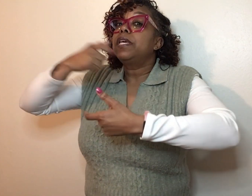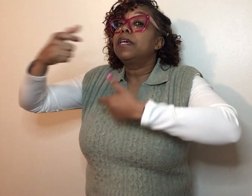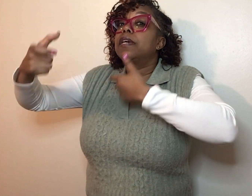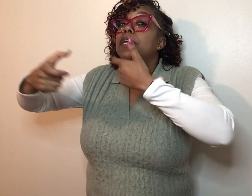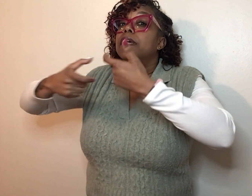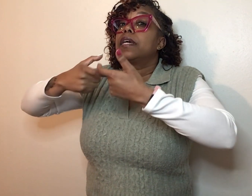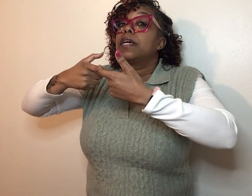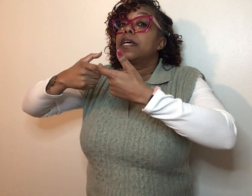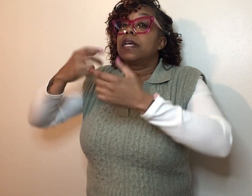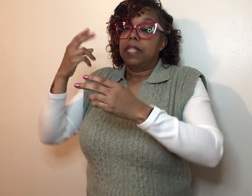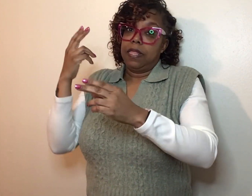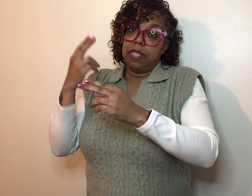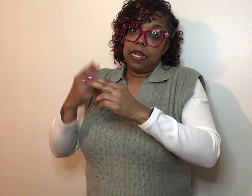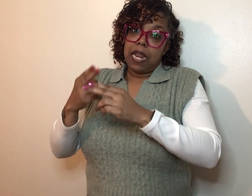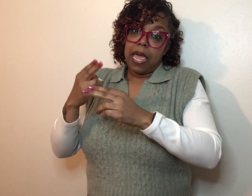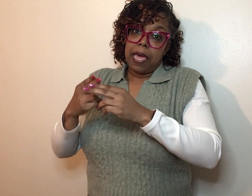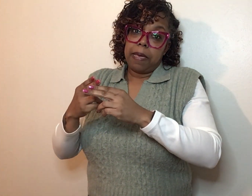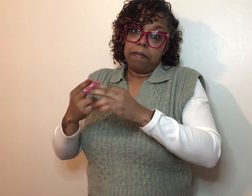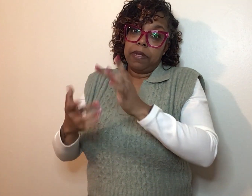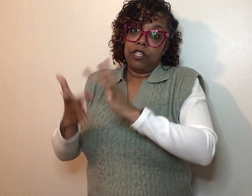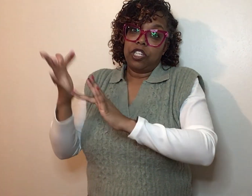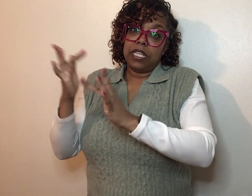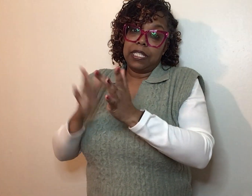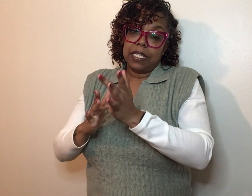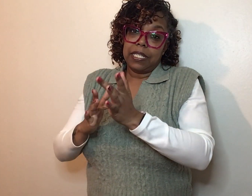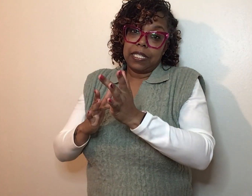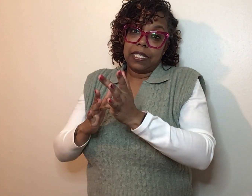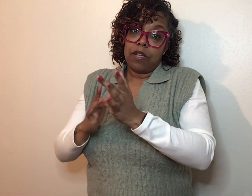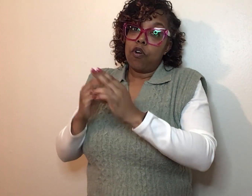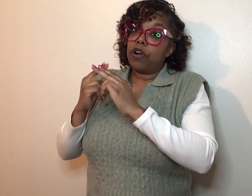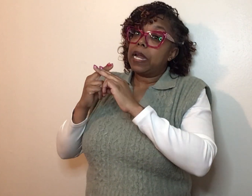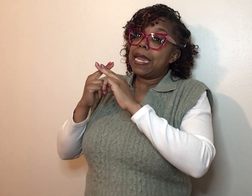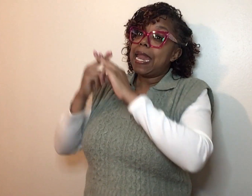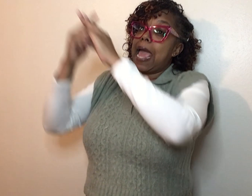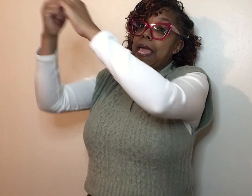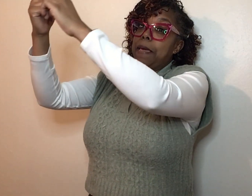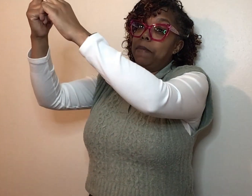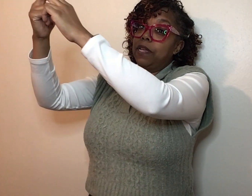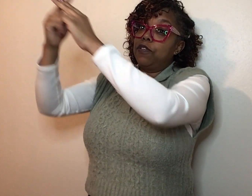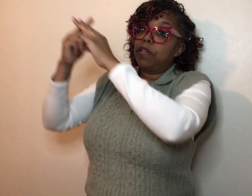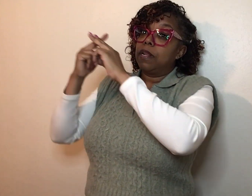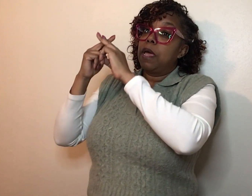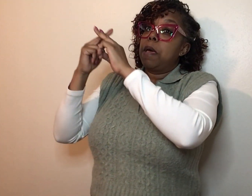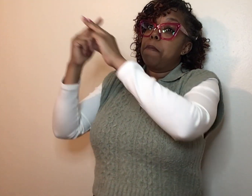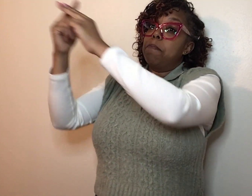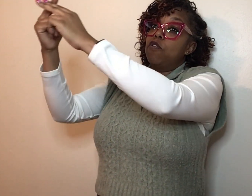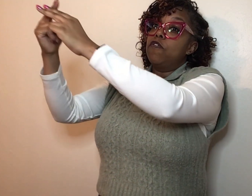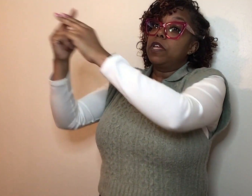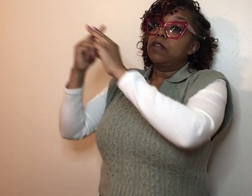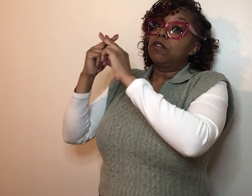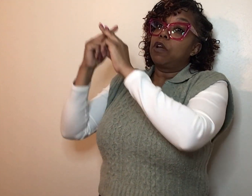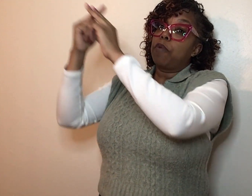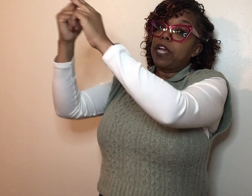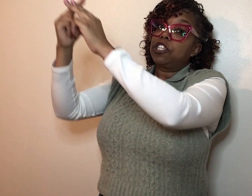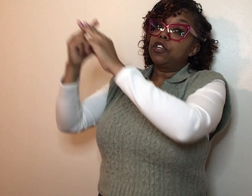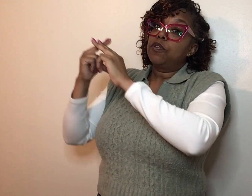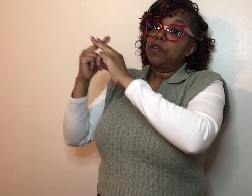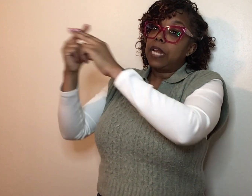speak the name Jesus, or name, you can move it directional.